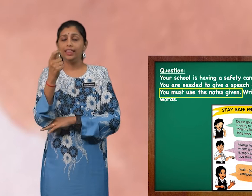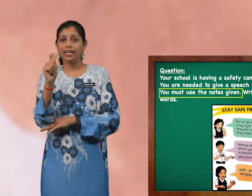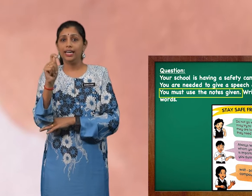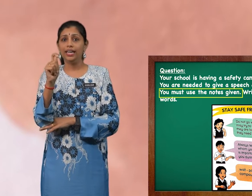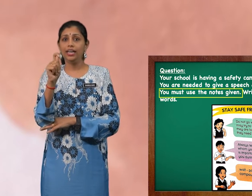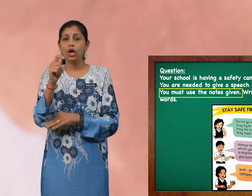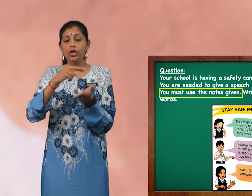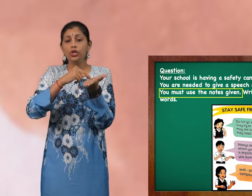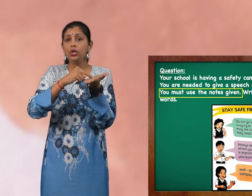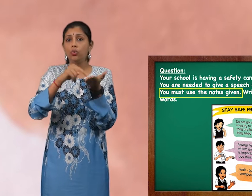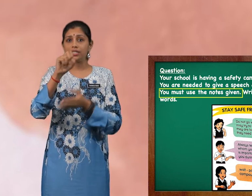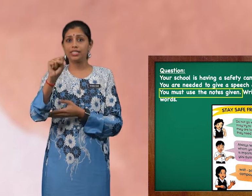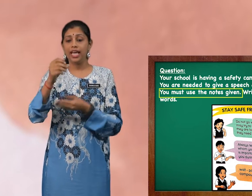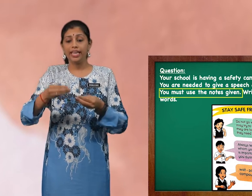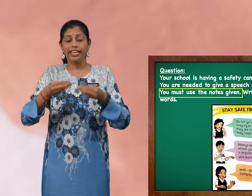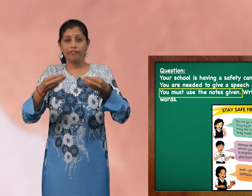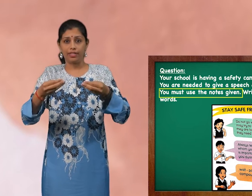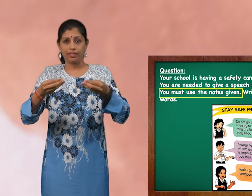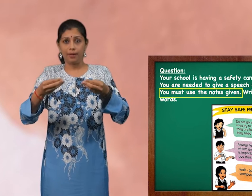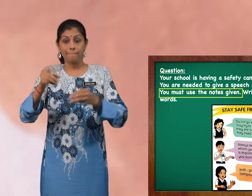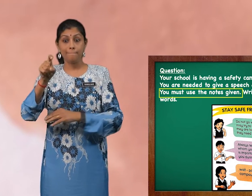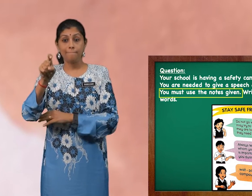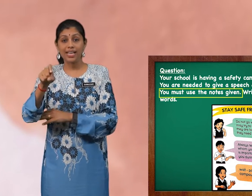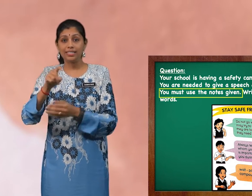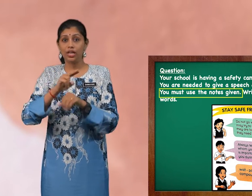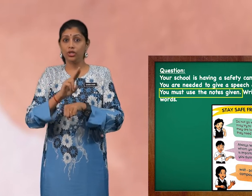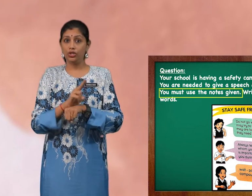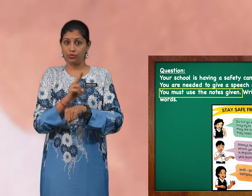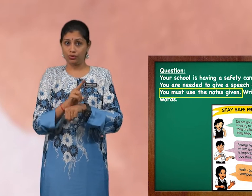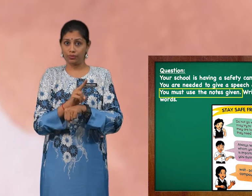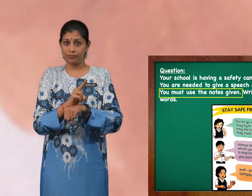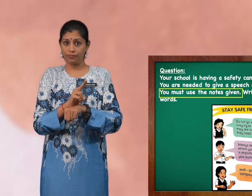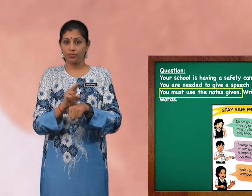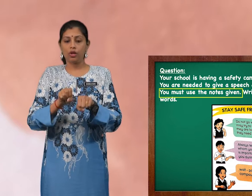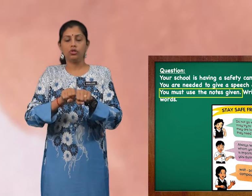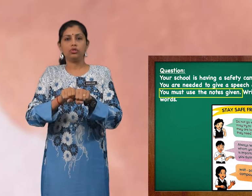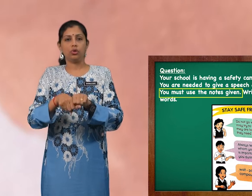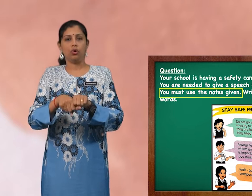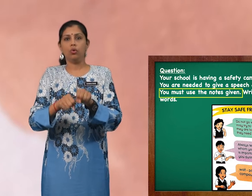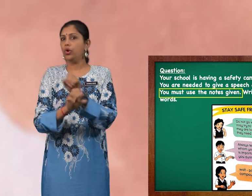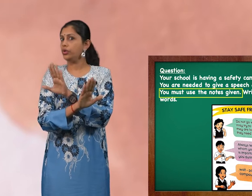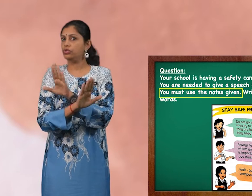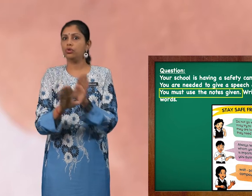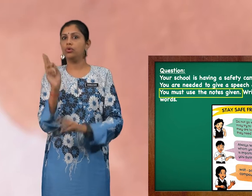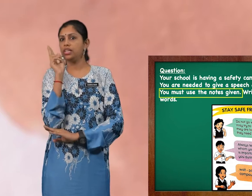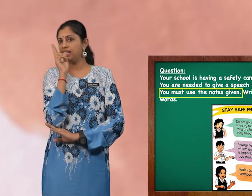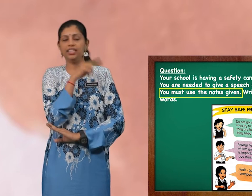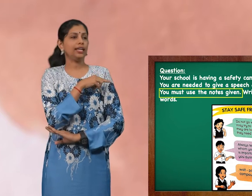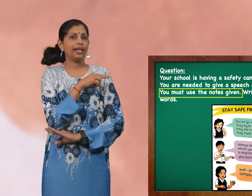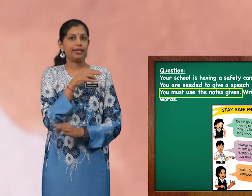the notes given. Must use. So, don't neglect